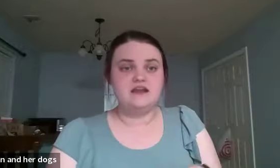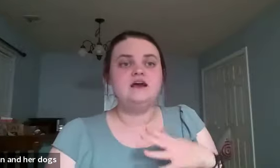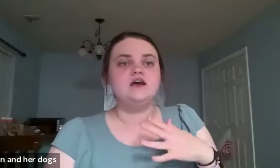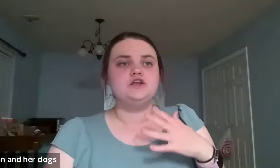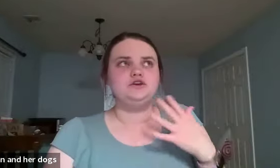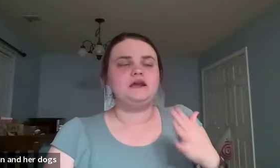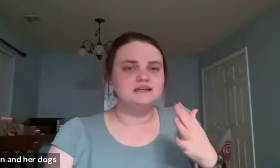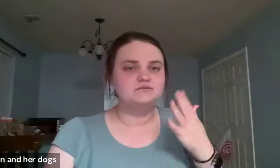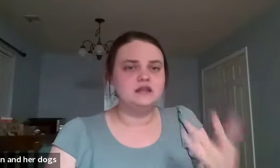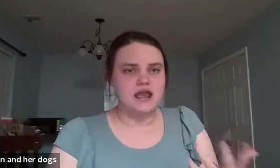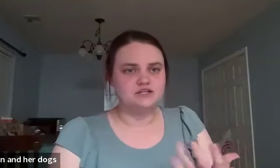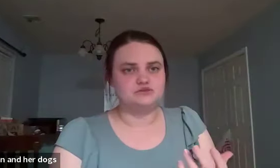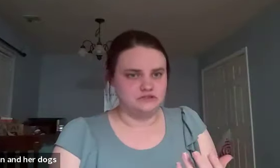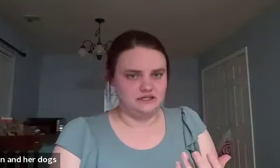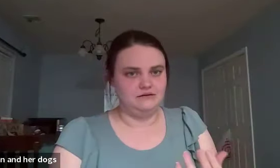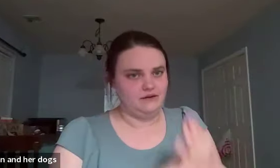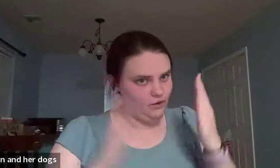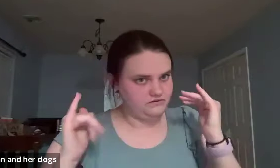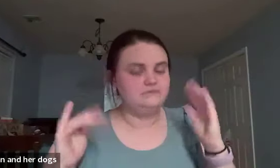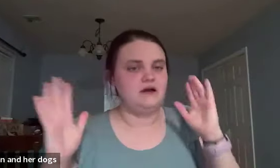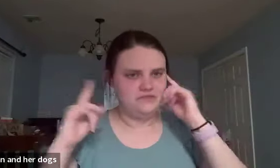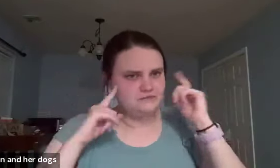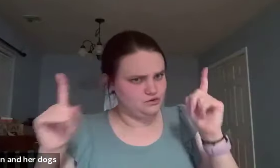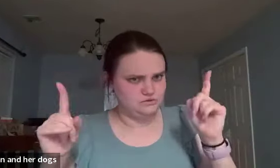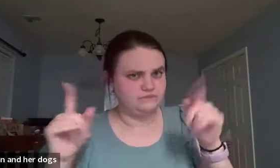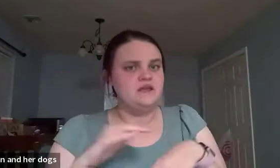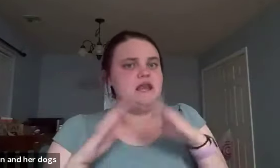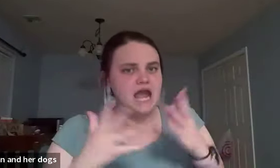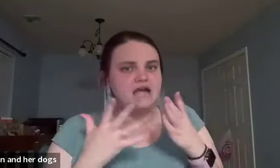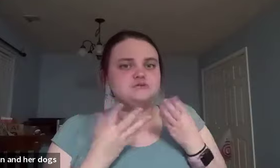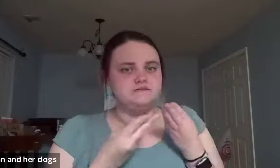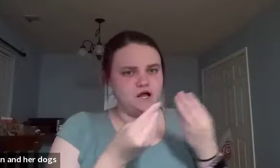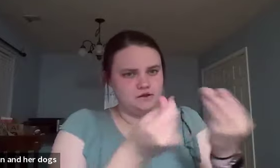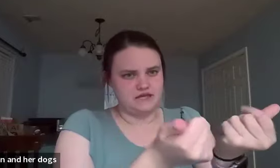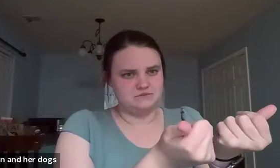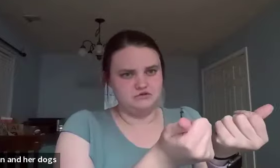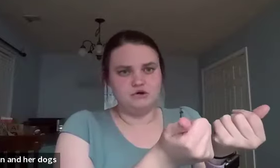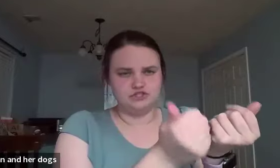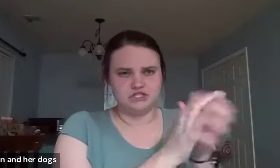that. Your hand will naturally, hopefully, I think most will, naturally follow that smooth